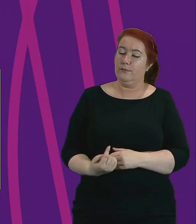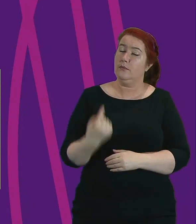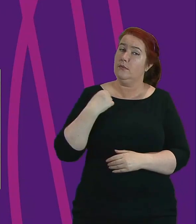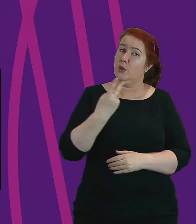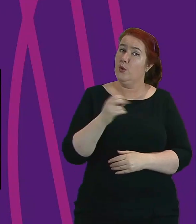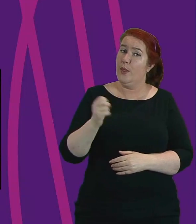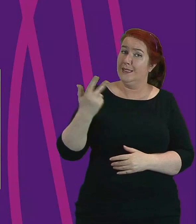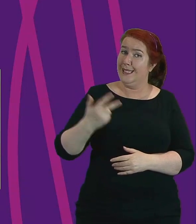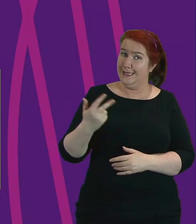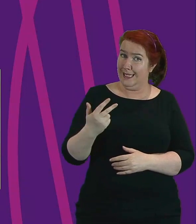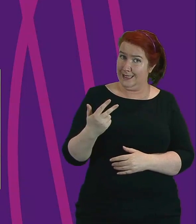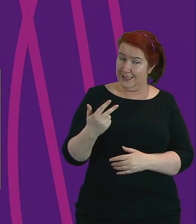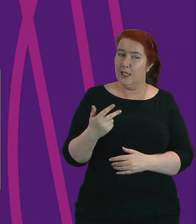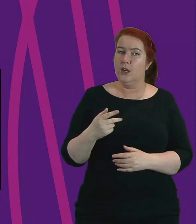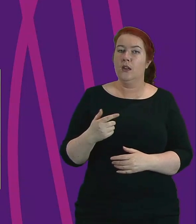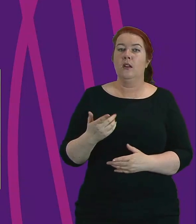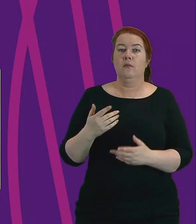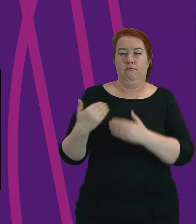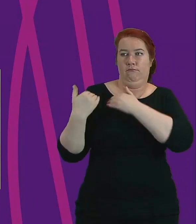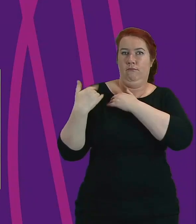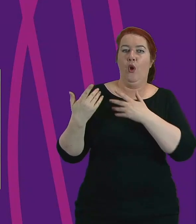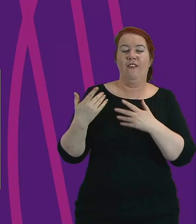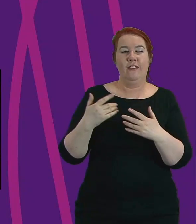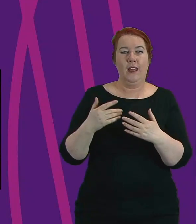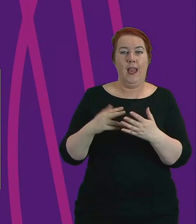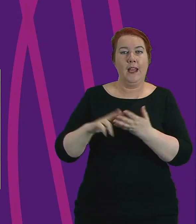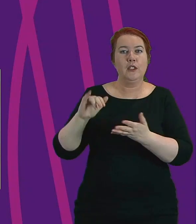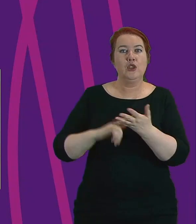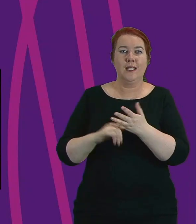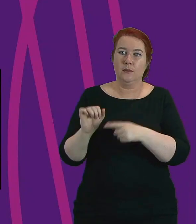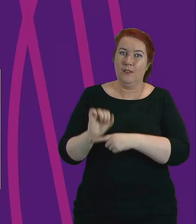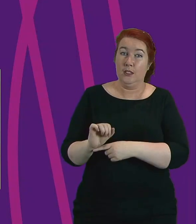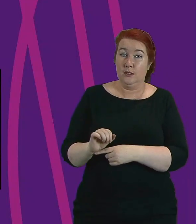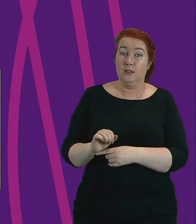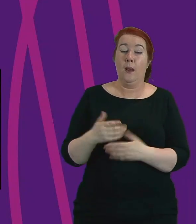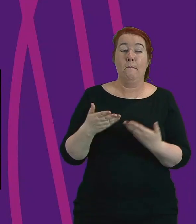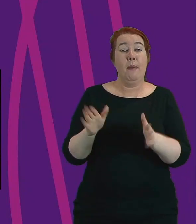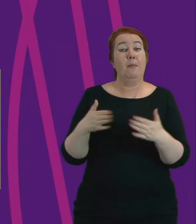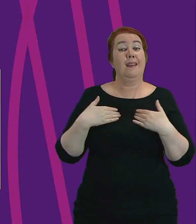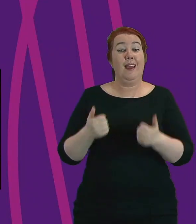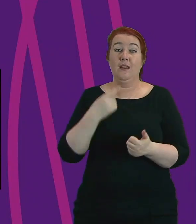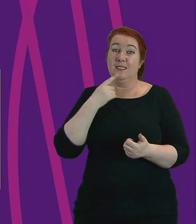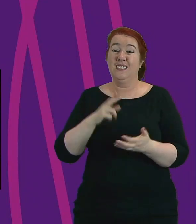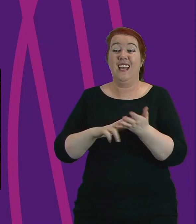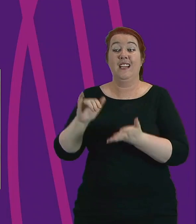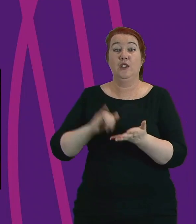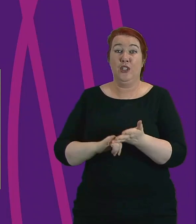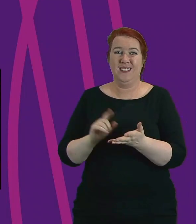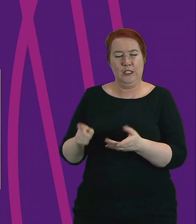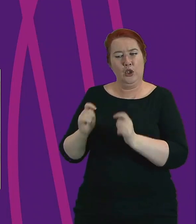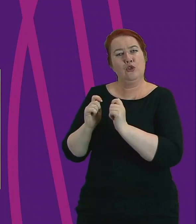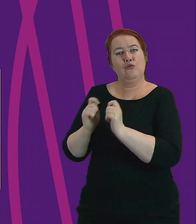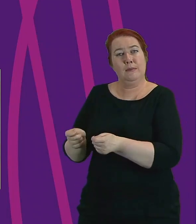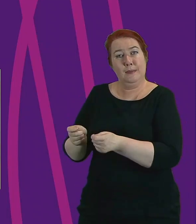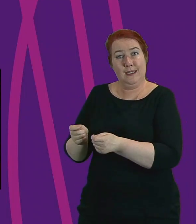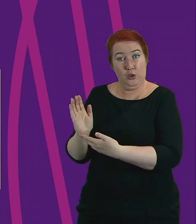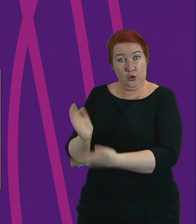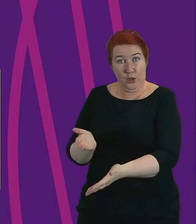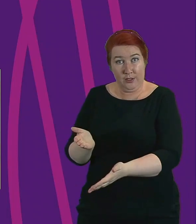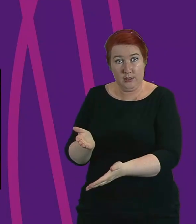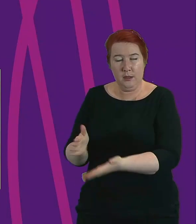The Role of NHS in Prevention, the Faculty of Public Health stated that the NHS remains first and foremost a treatment service. So we need a